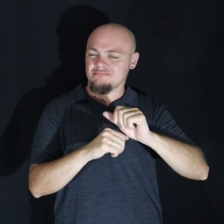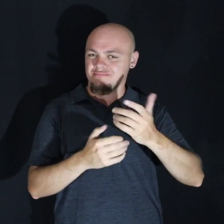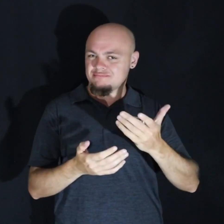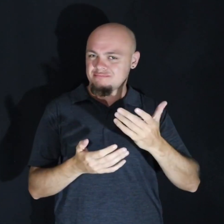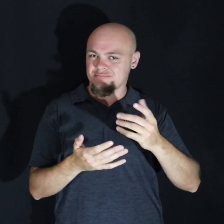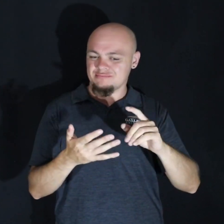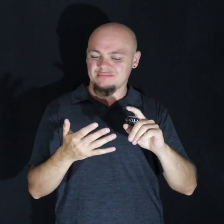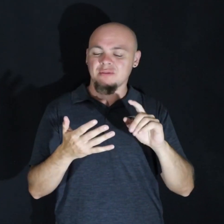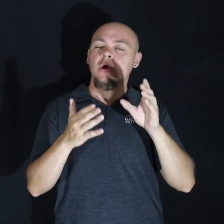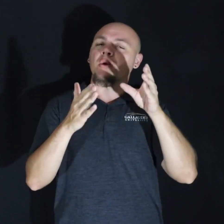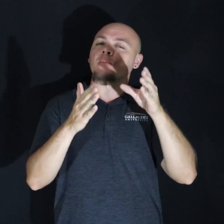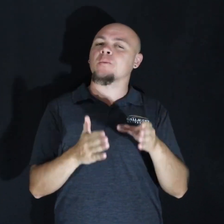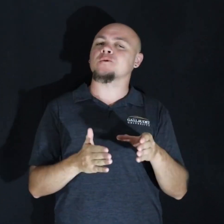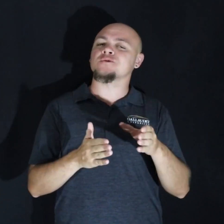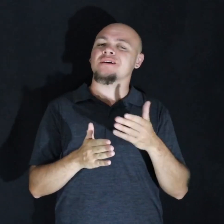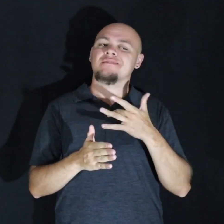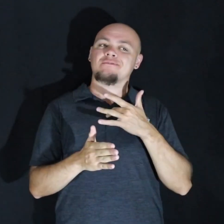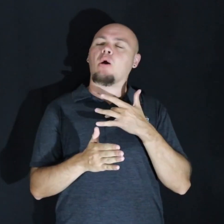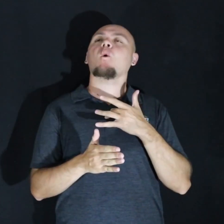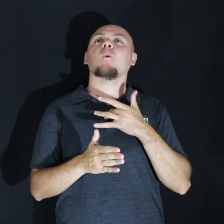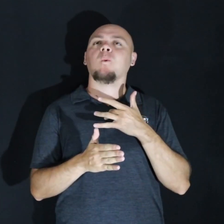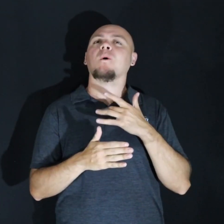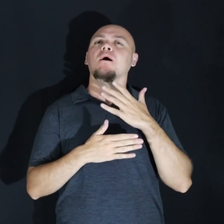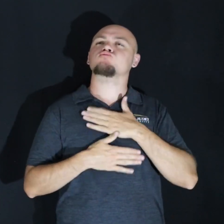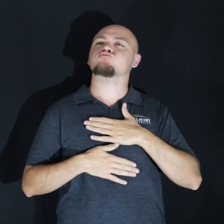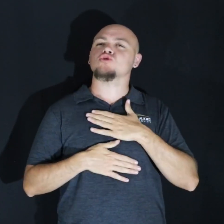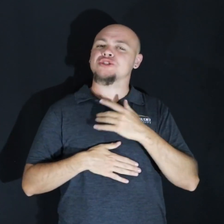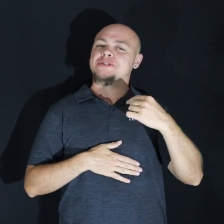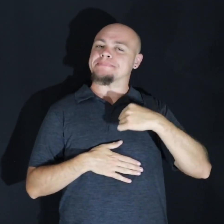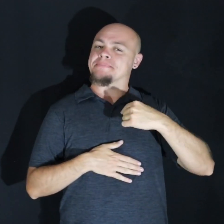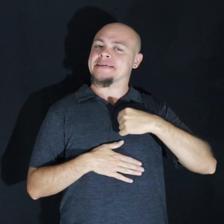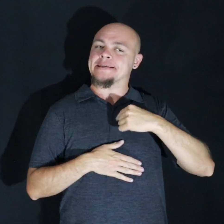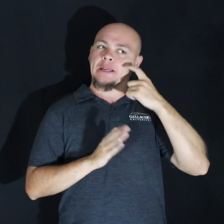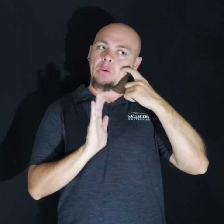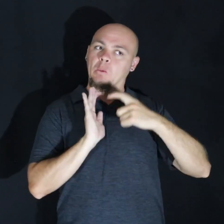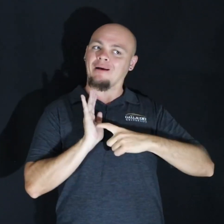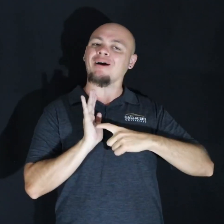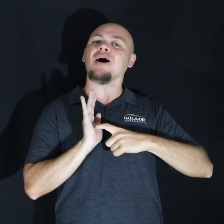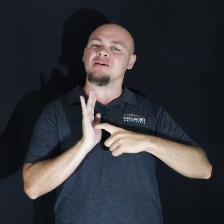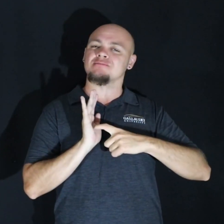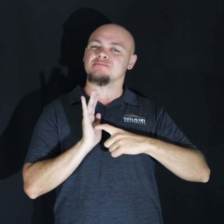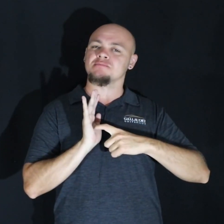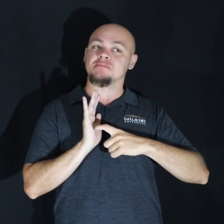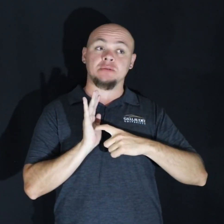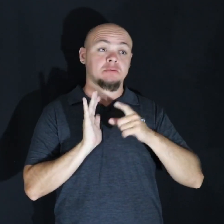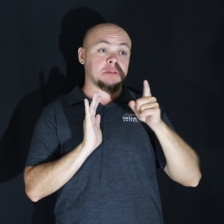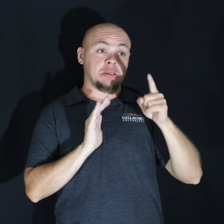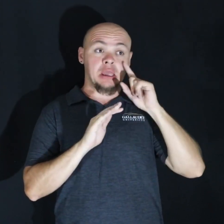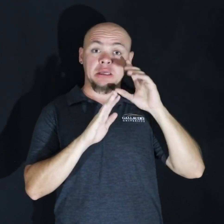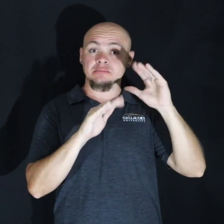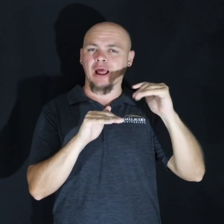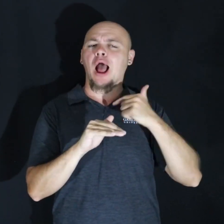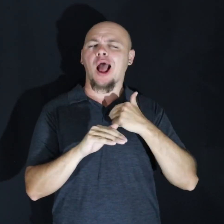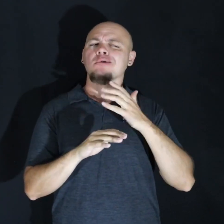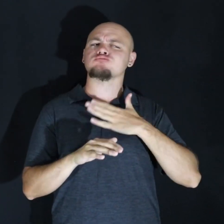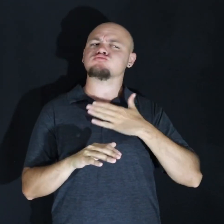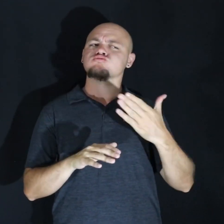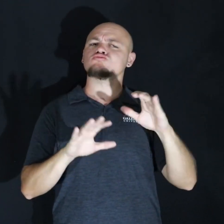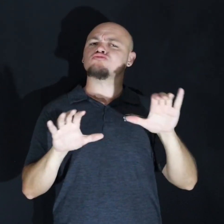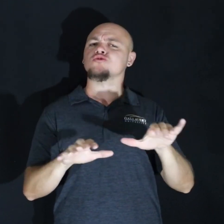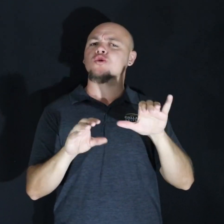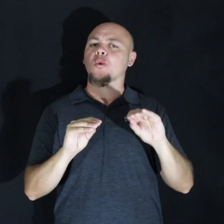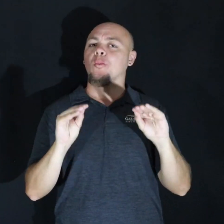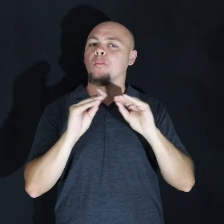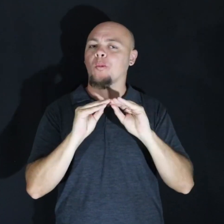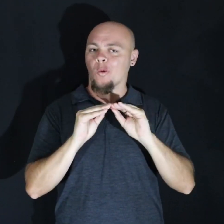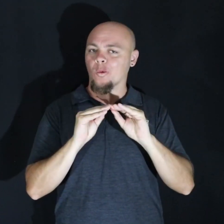Because a person who feels appreciated and recognized will always do more than what's expected. So number